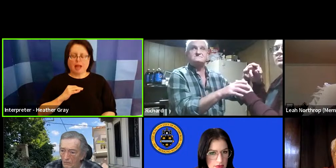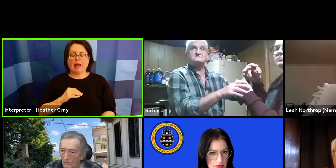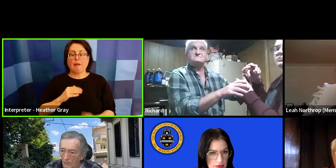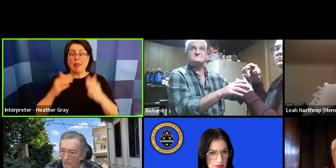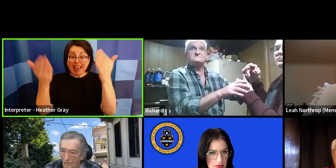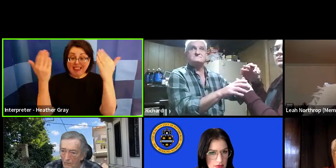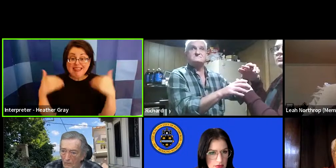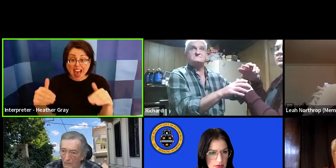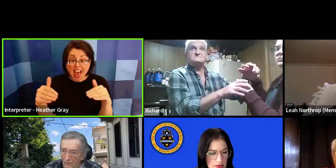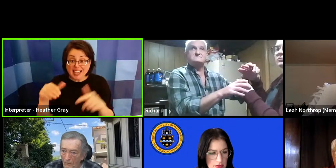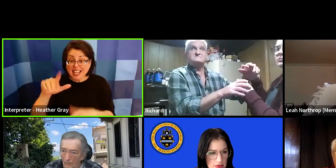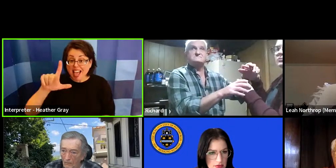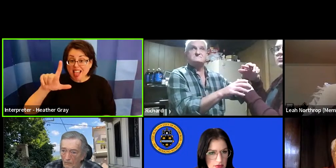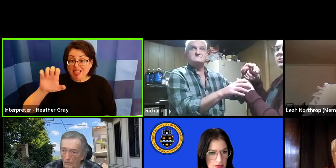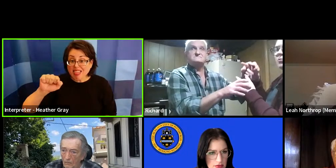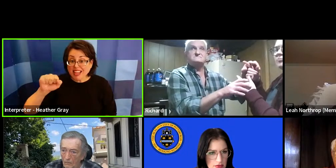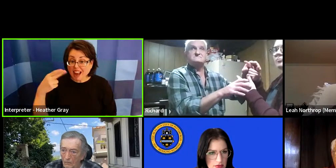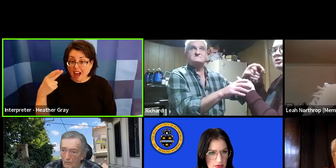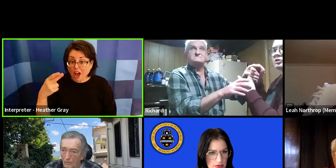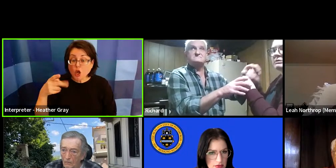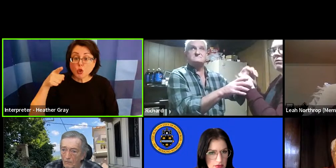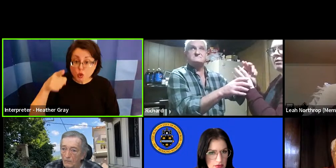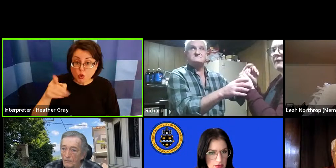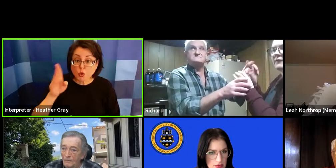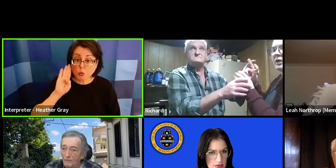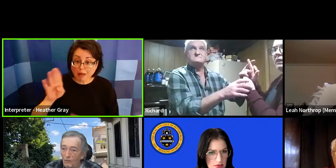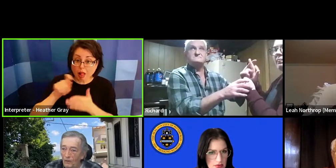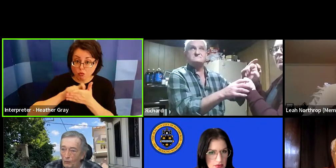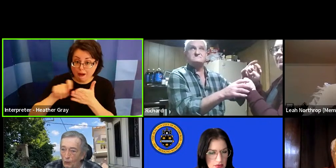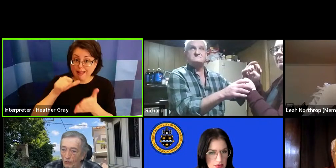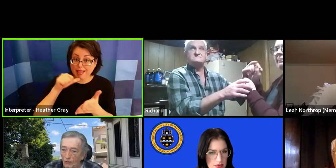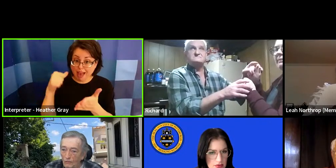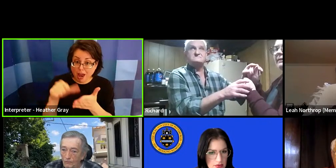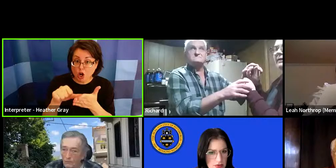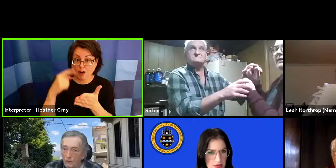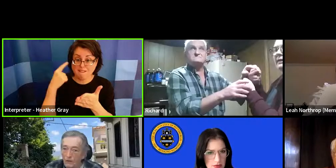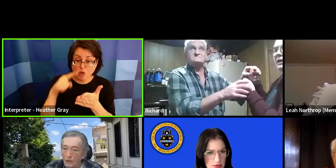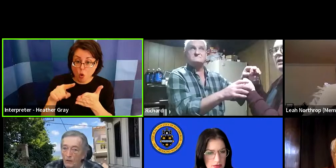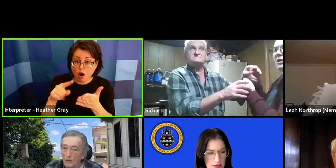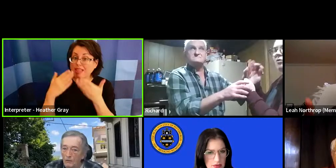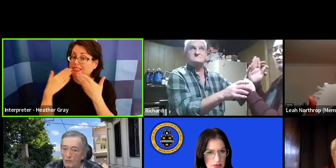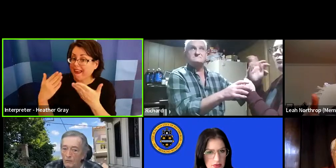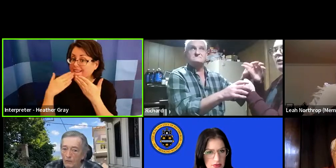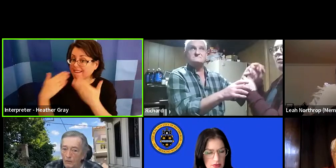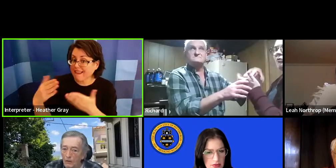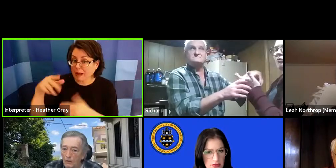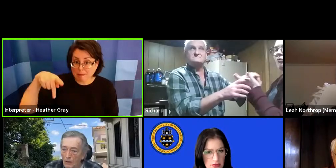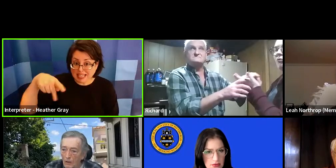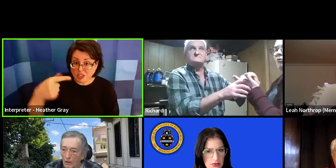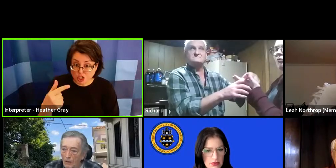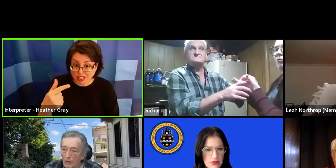what was I correct on that? Yep, you are correct. Okay, and to send it to the